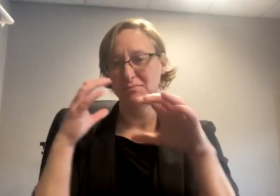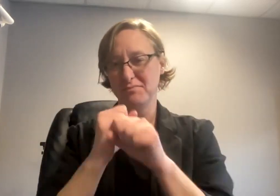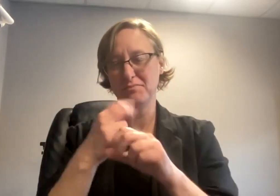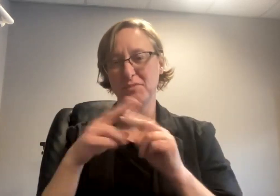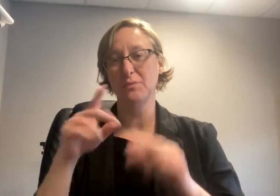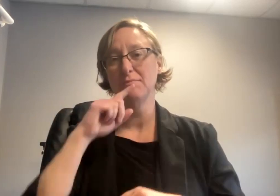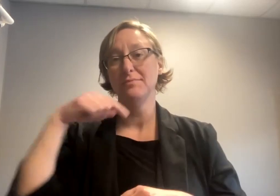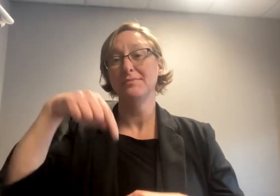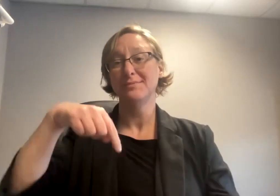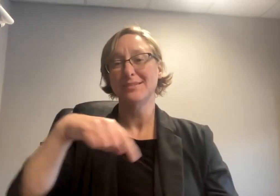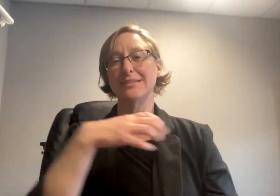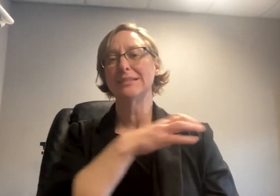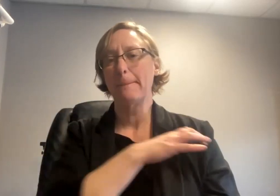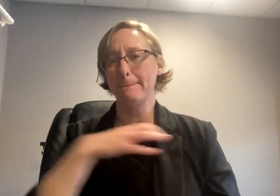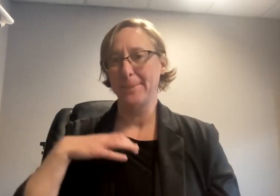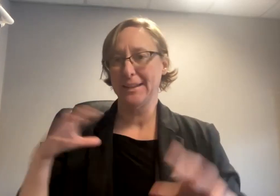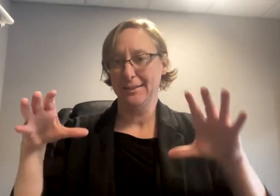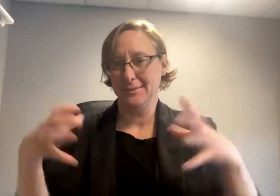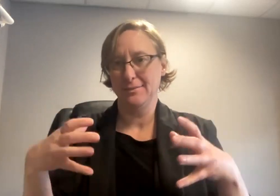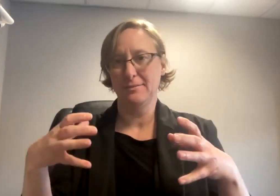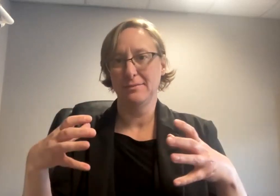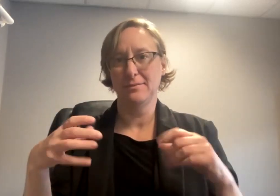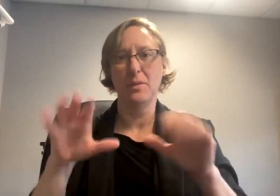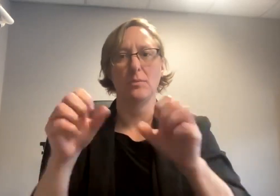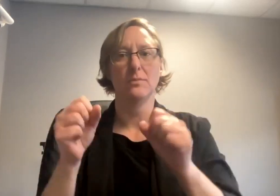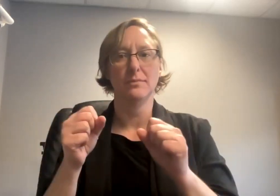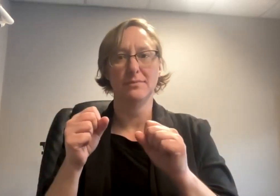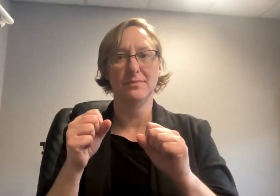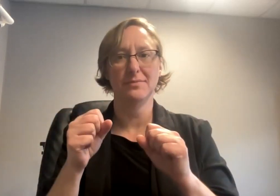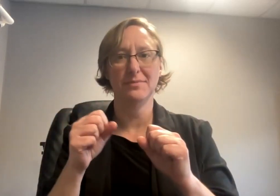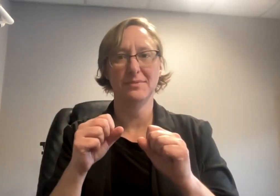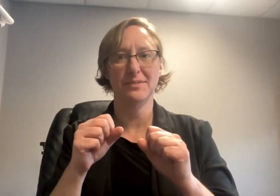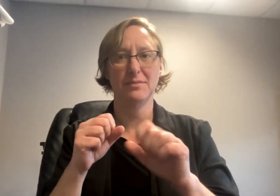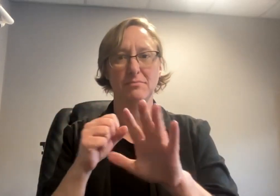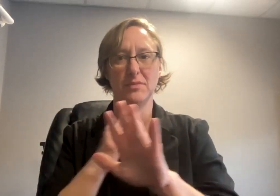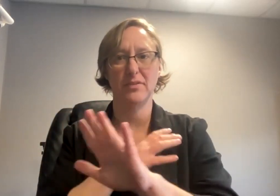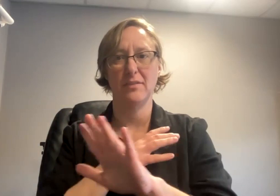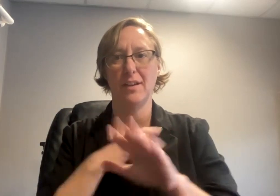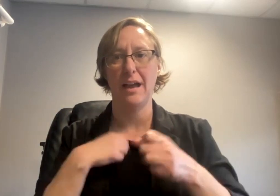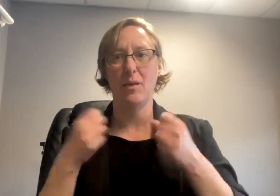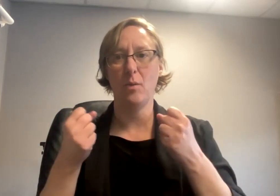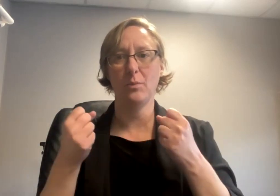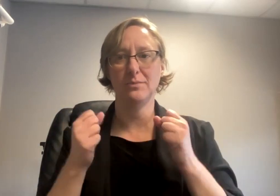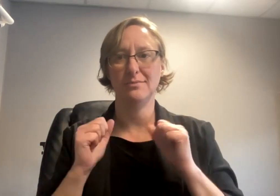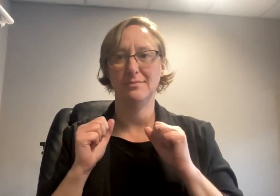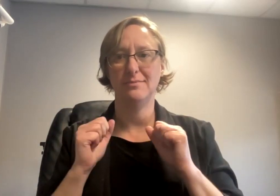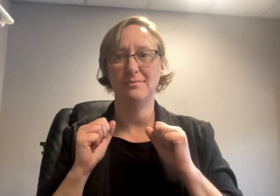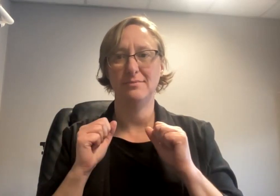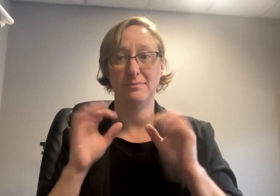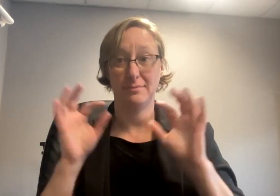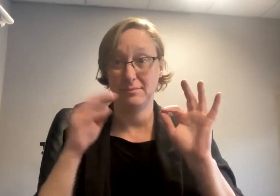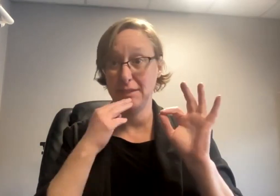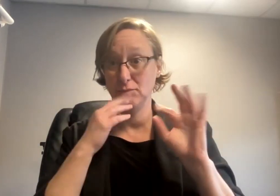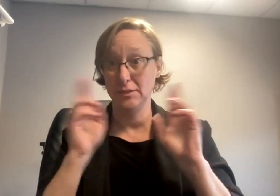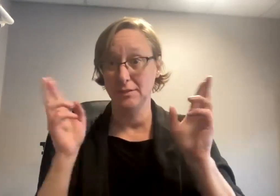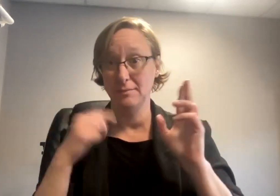hasn't been here, so we can catch her up. I'm gonna need somebody to switch with me soon because I'm gonna have a really bad coughing fit. Sorry. I